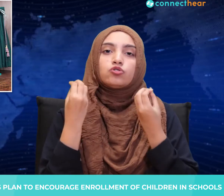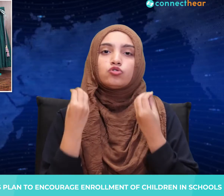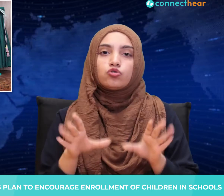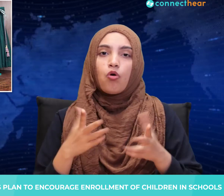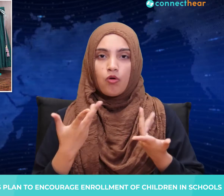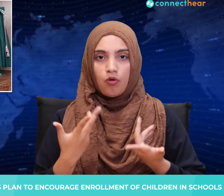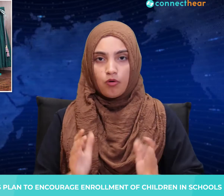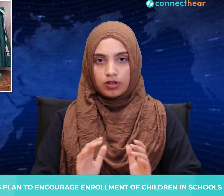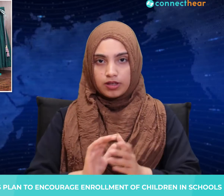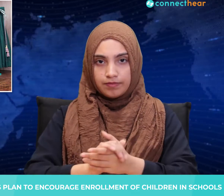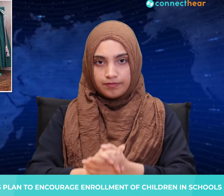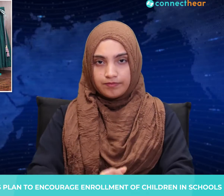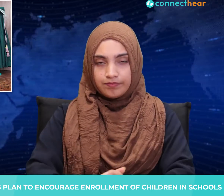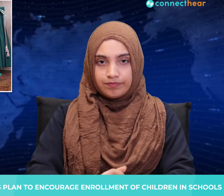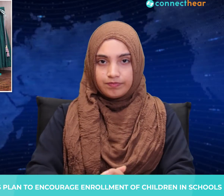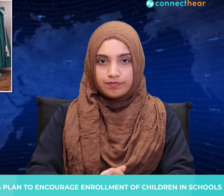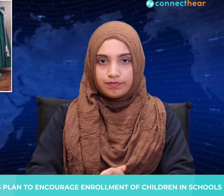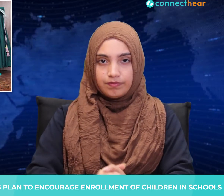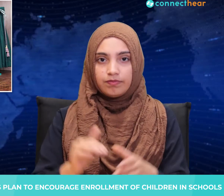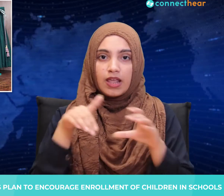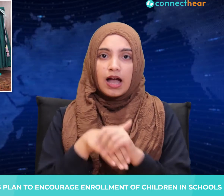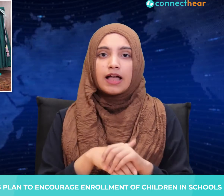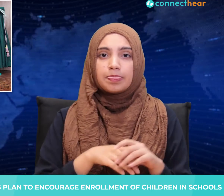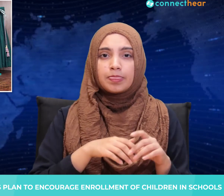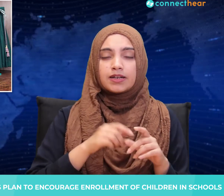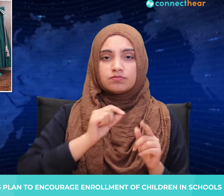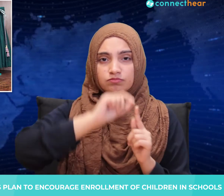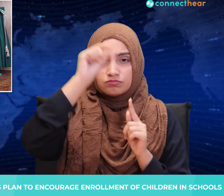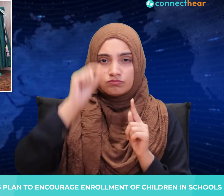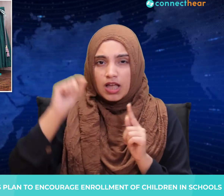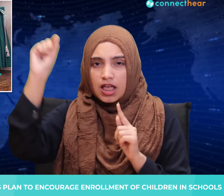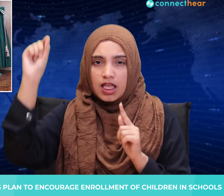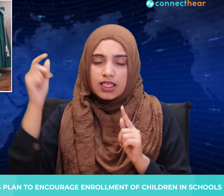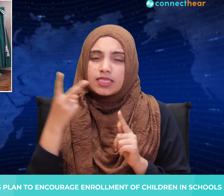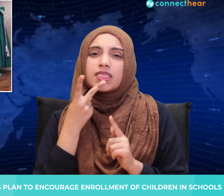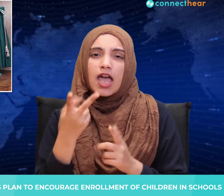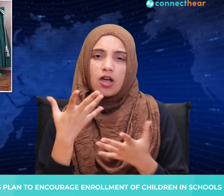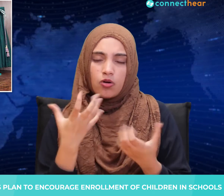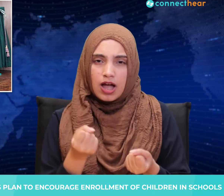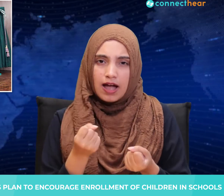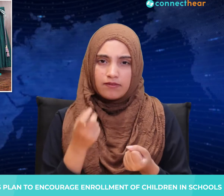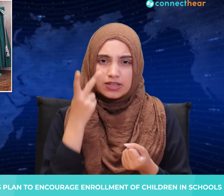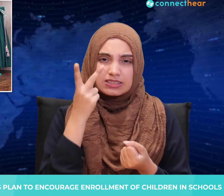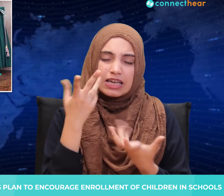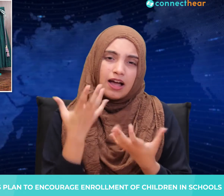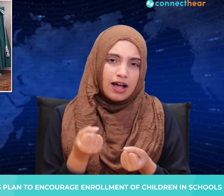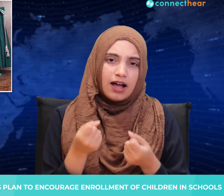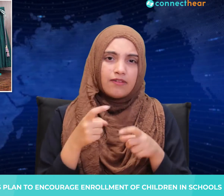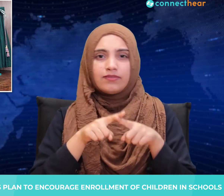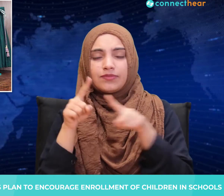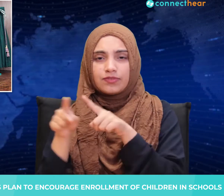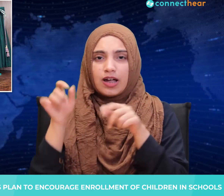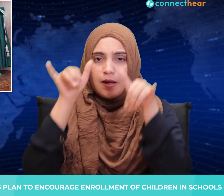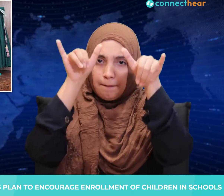The Demographic and Health Survey 2017 Kaplan and Mayer